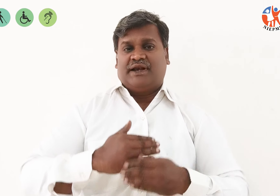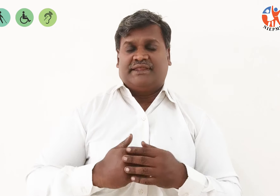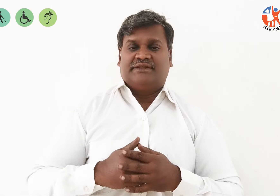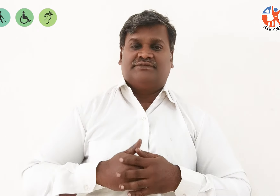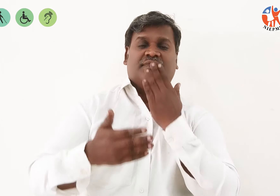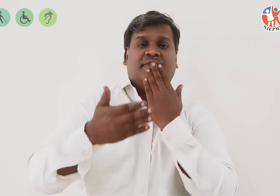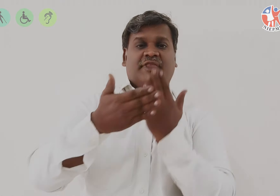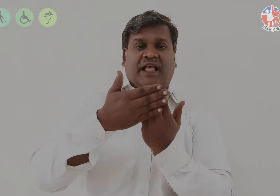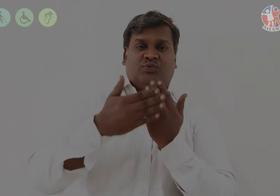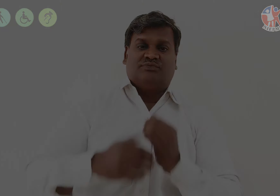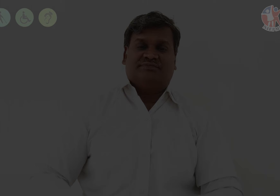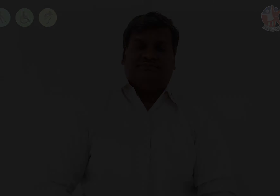Thank you.